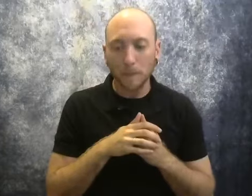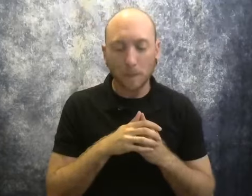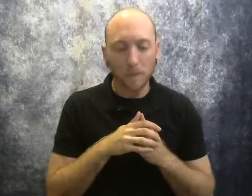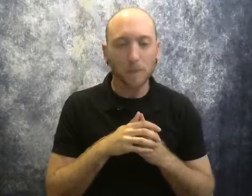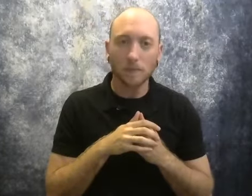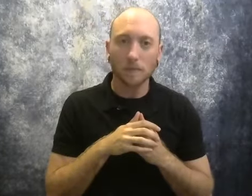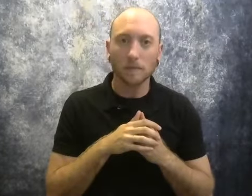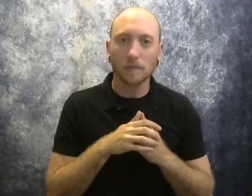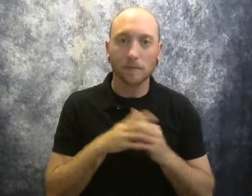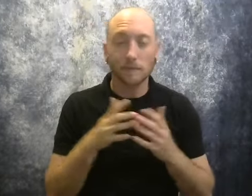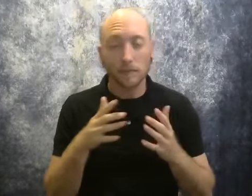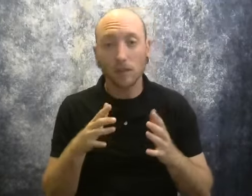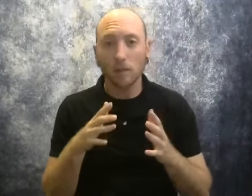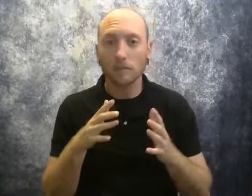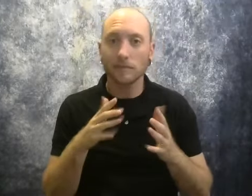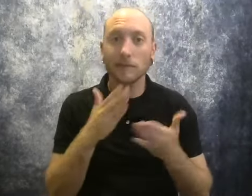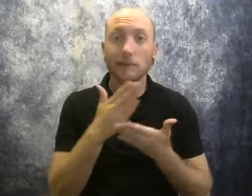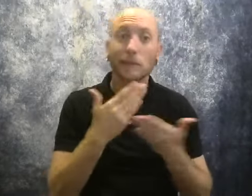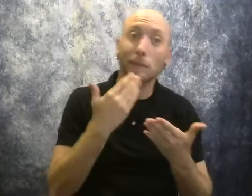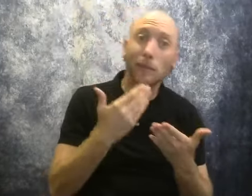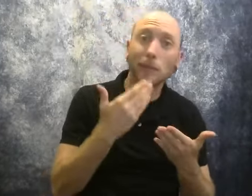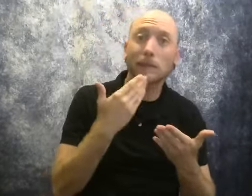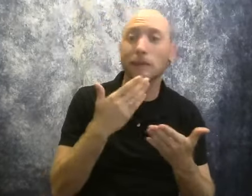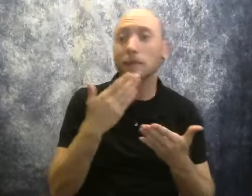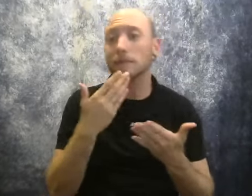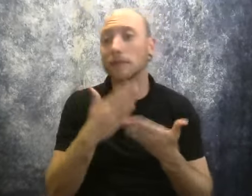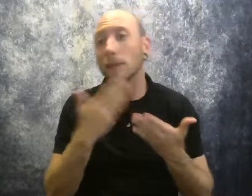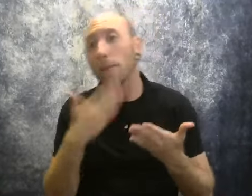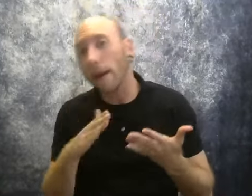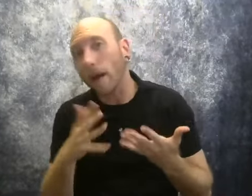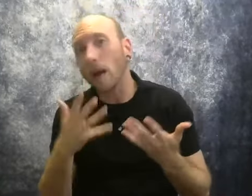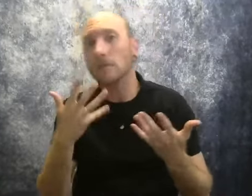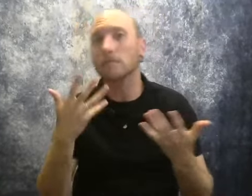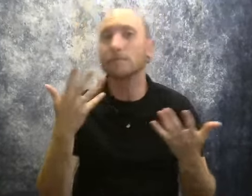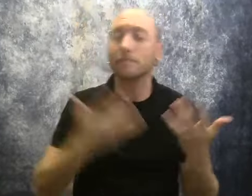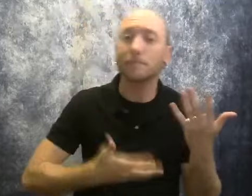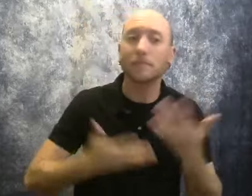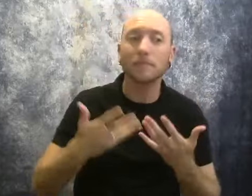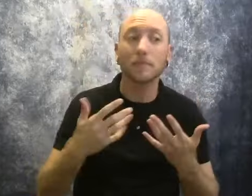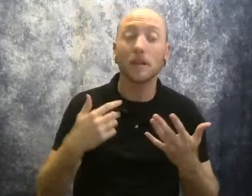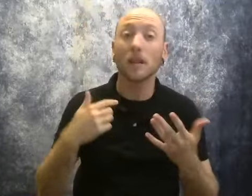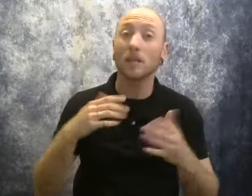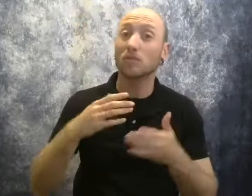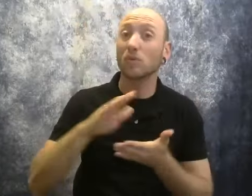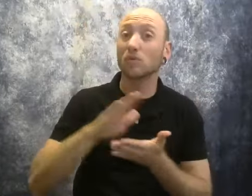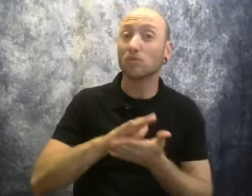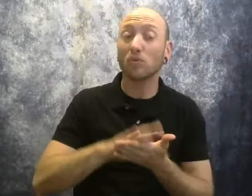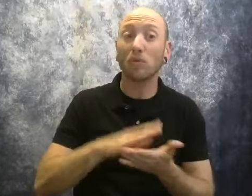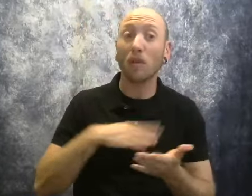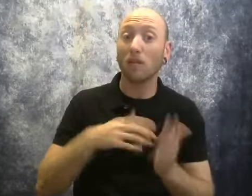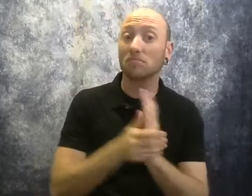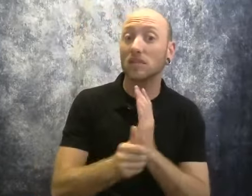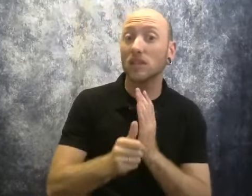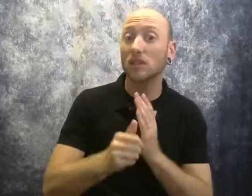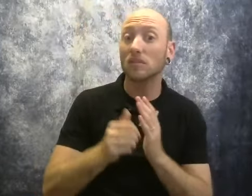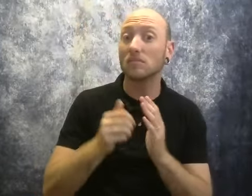that process, and all of it, with the good and the bad. I mean, life continued. I was good at